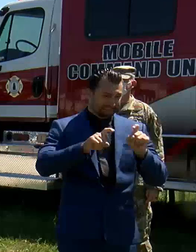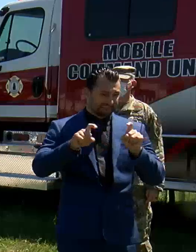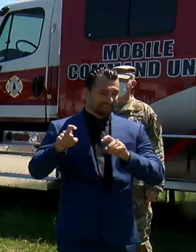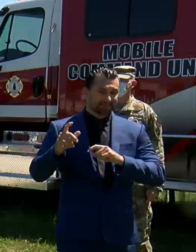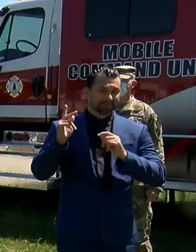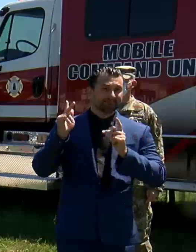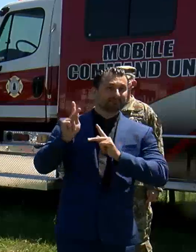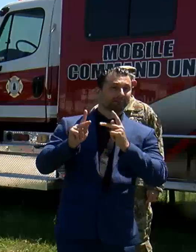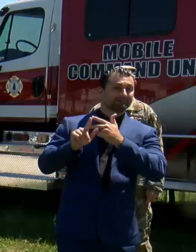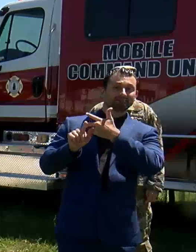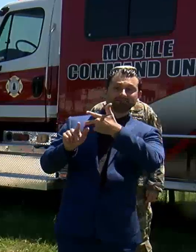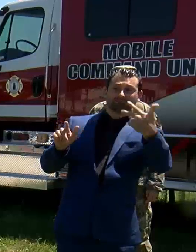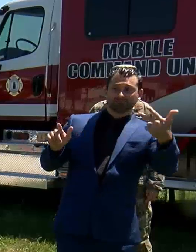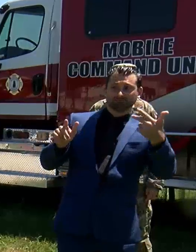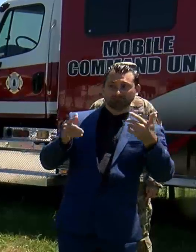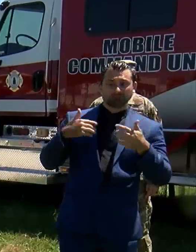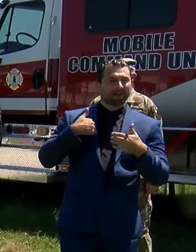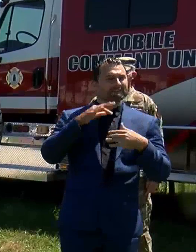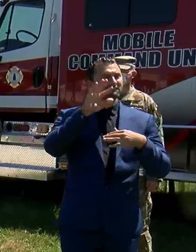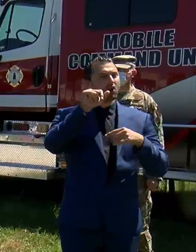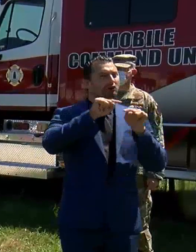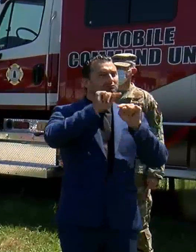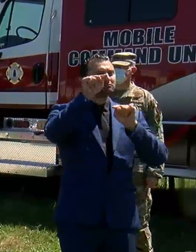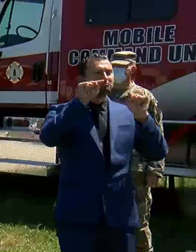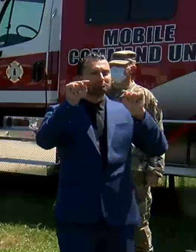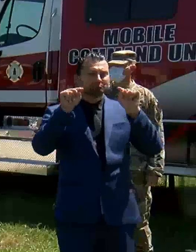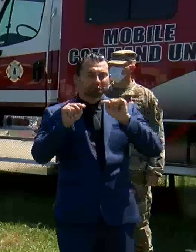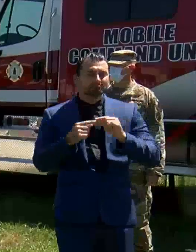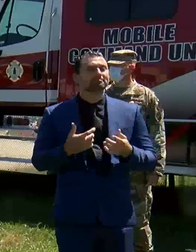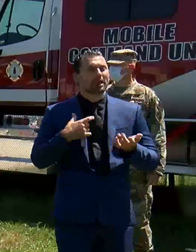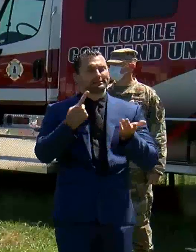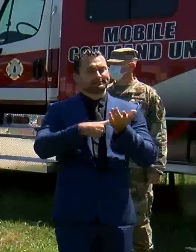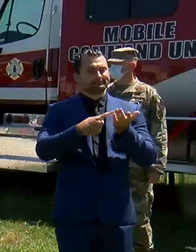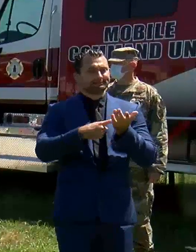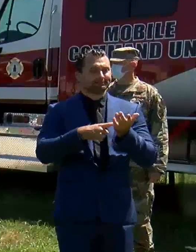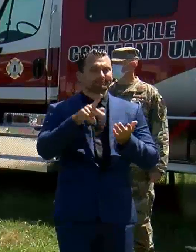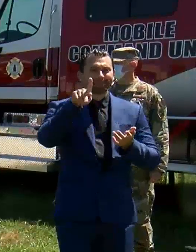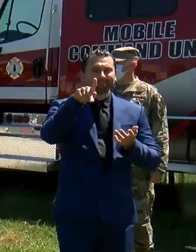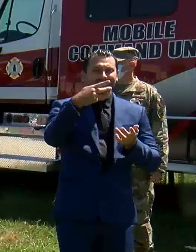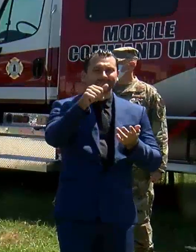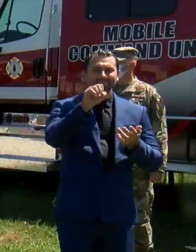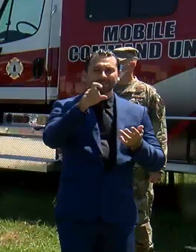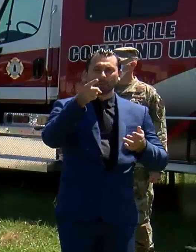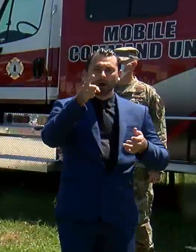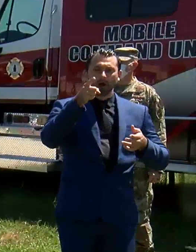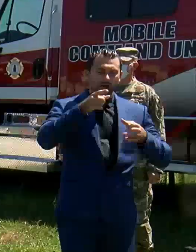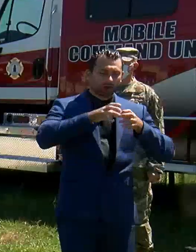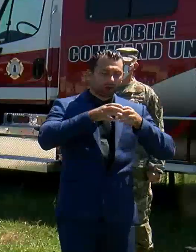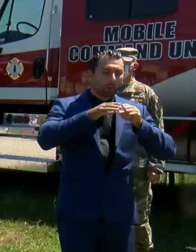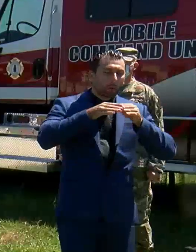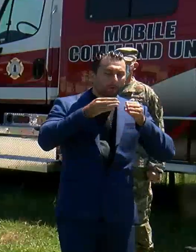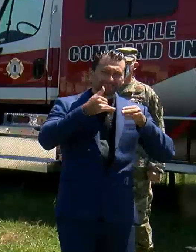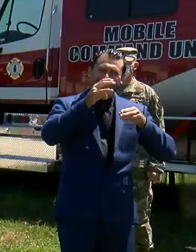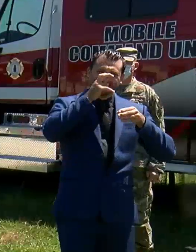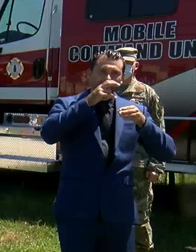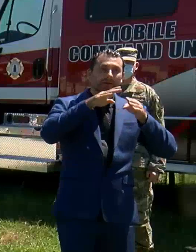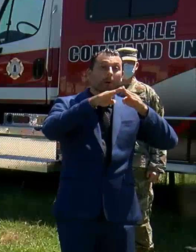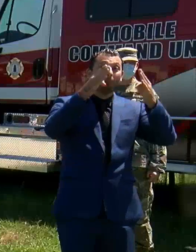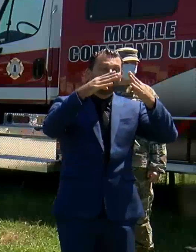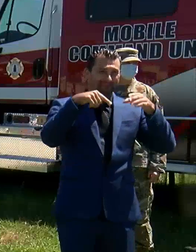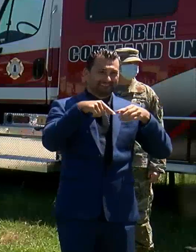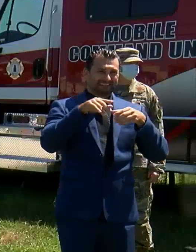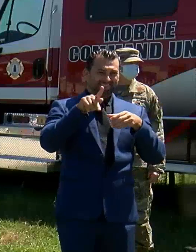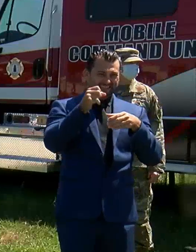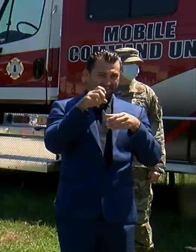it's important that people, they're going to work, they have an opportunity to get testing. And I know people have done a great job,